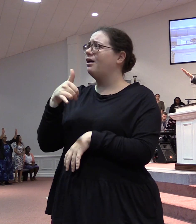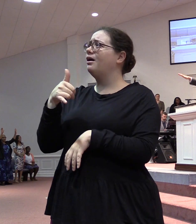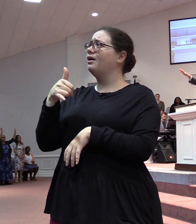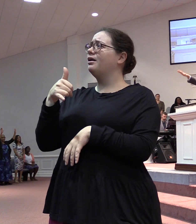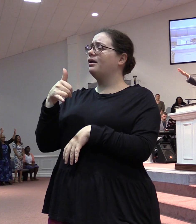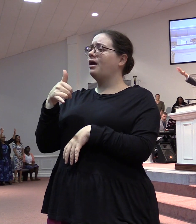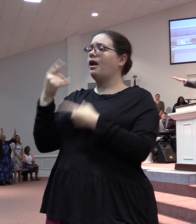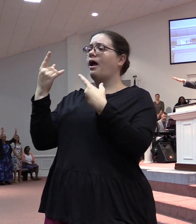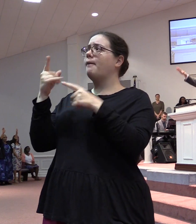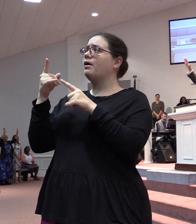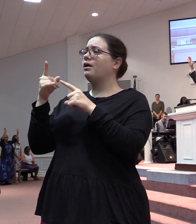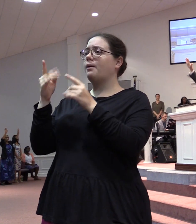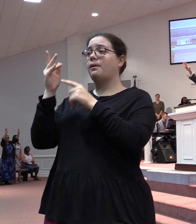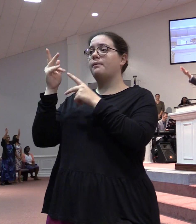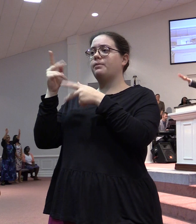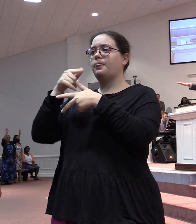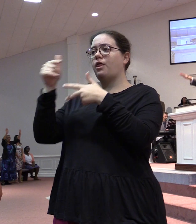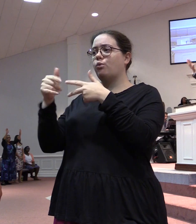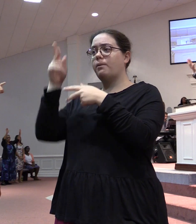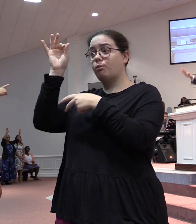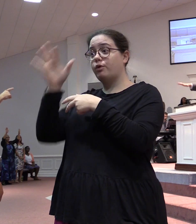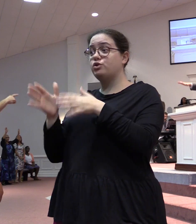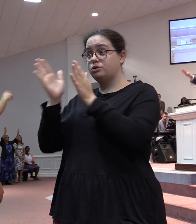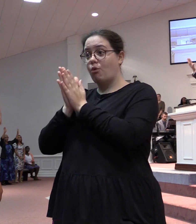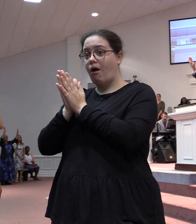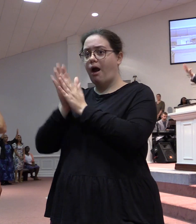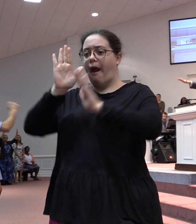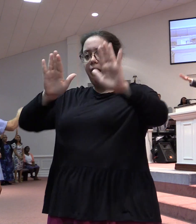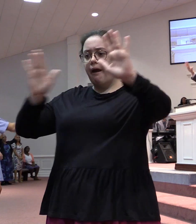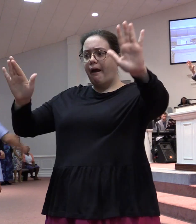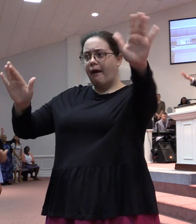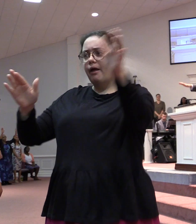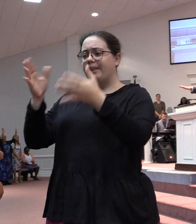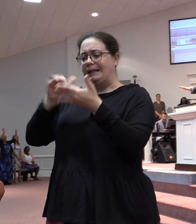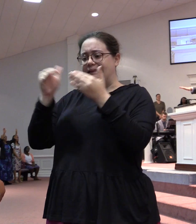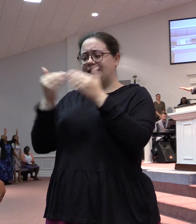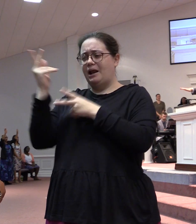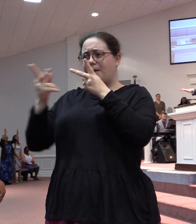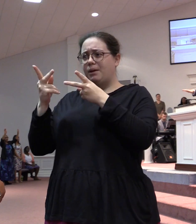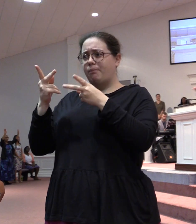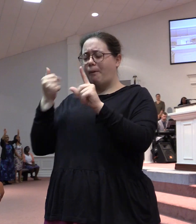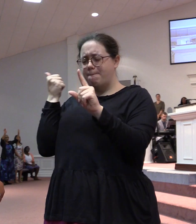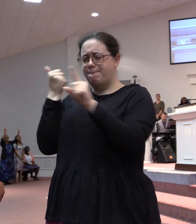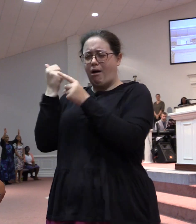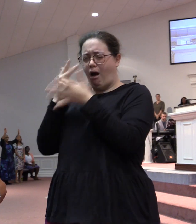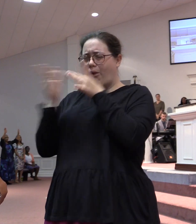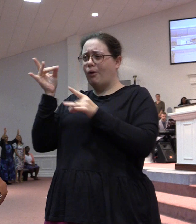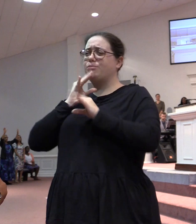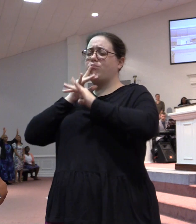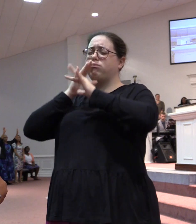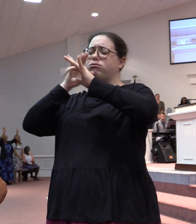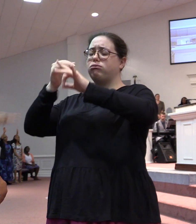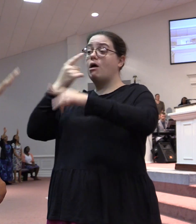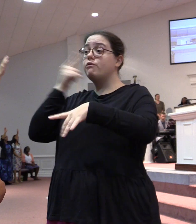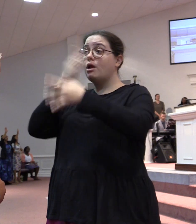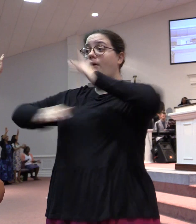their hands on them, they received the gift of the Holy Ghost. I want you to slip your hands up all